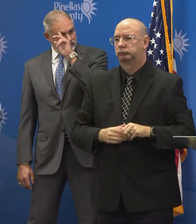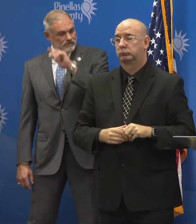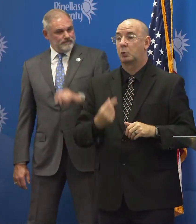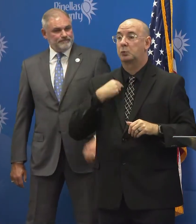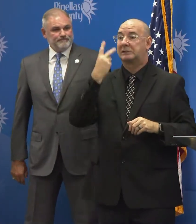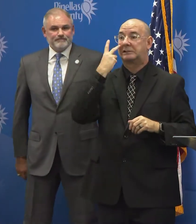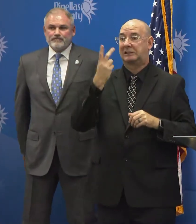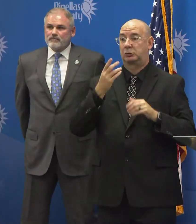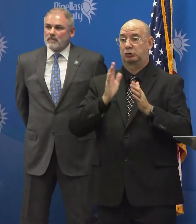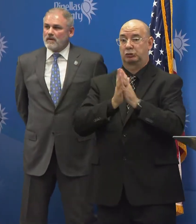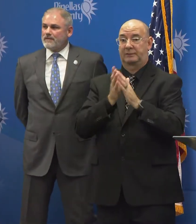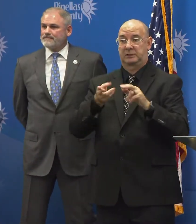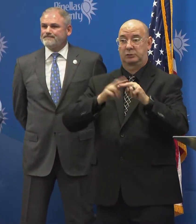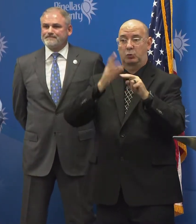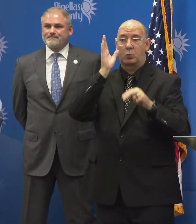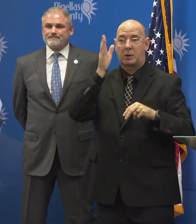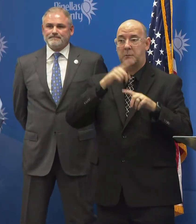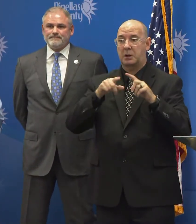everything to come to a standstill.